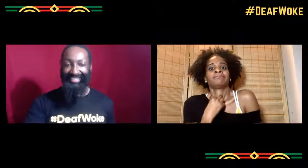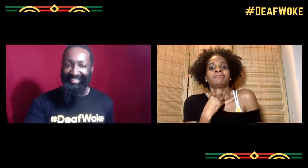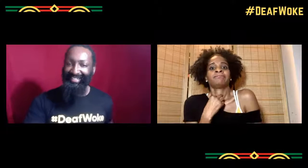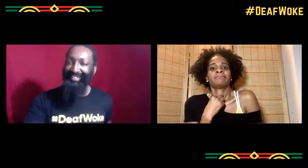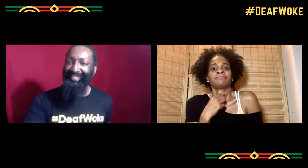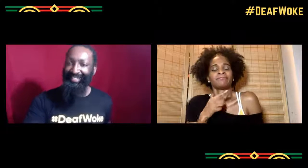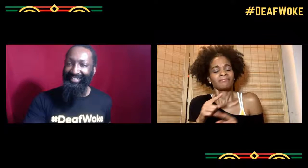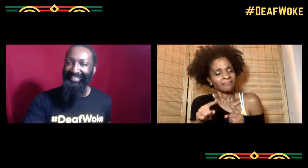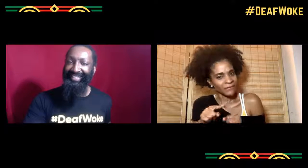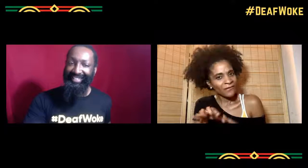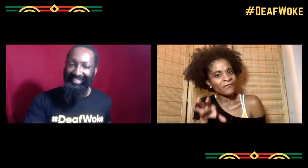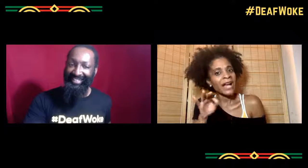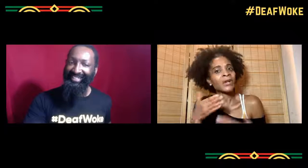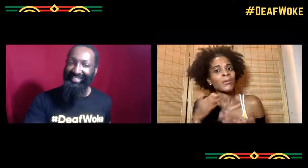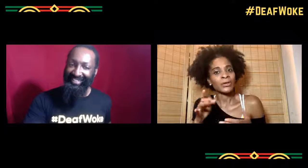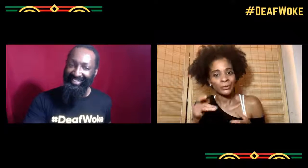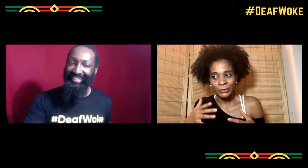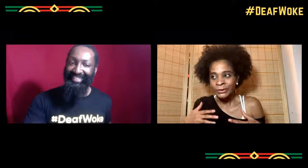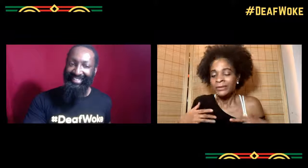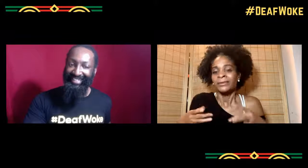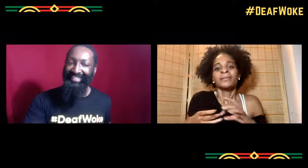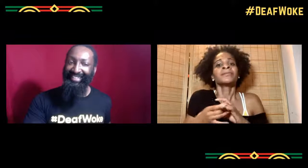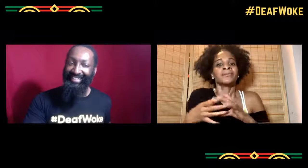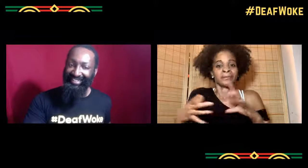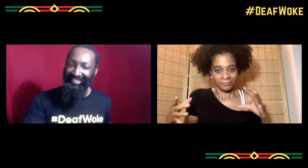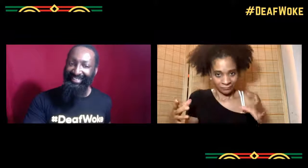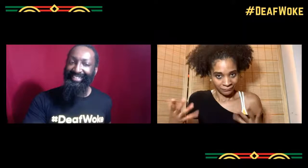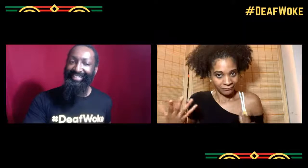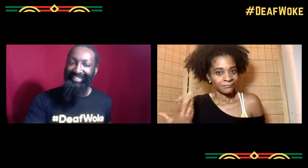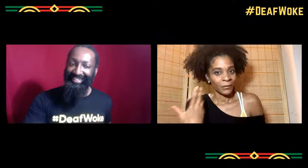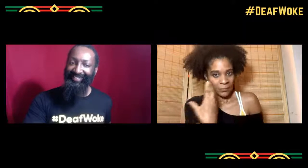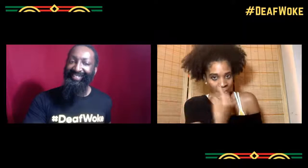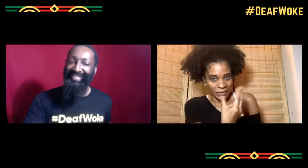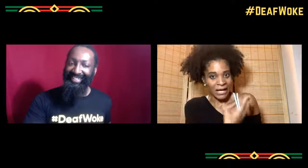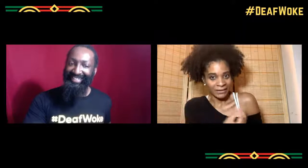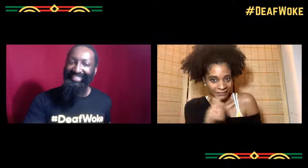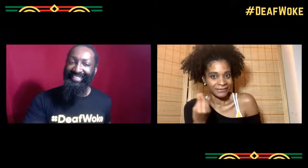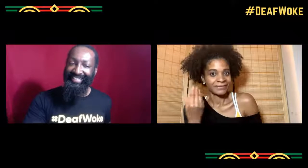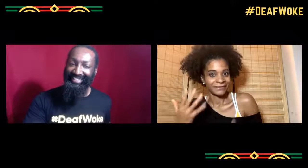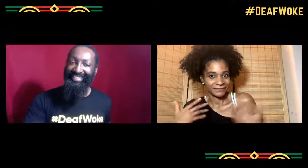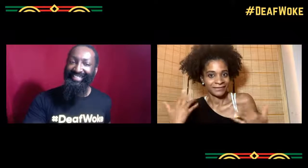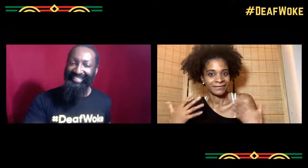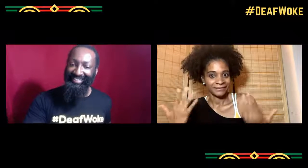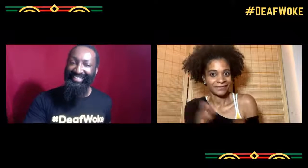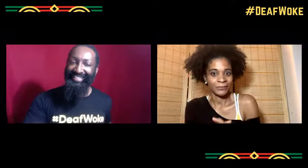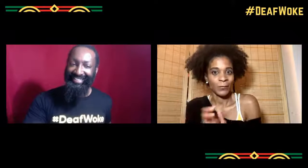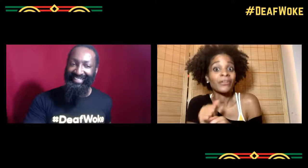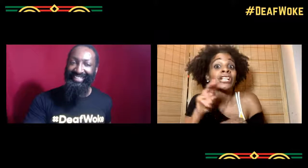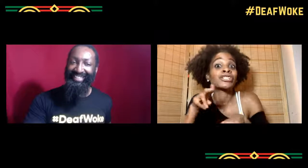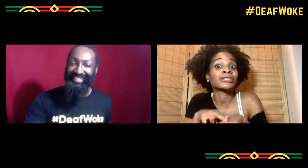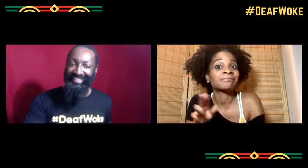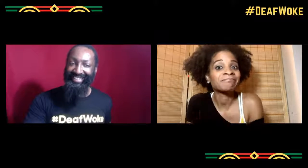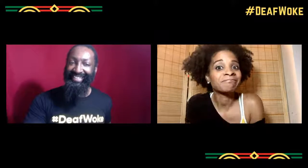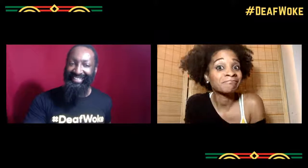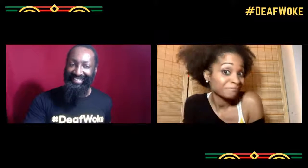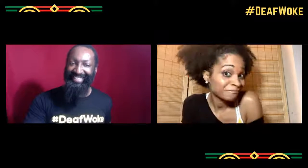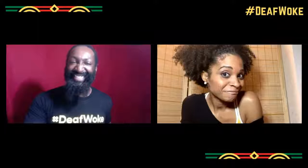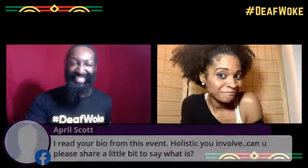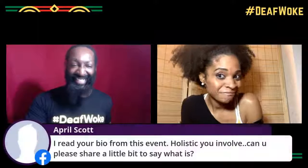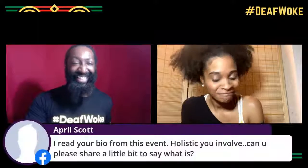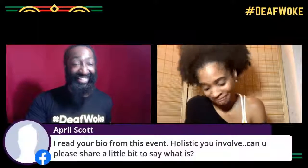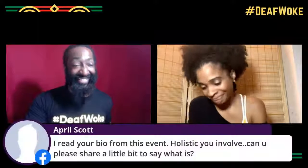Yeah, release. I know sometimes, we feel really trapped and stuck and we need a way to disengage.